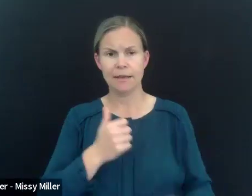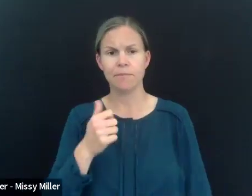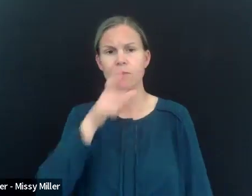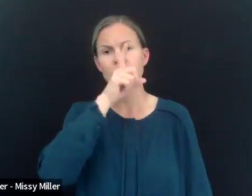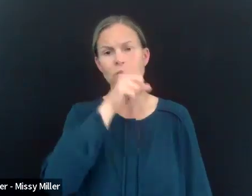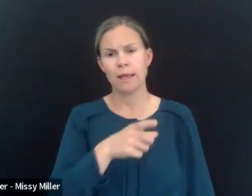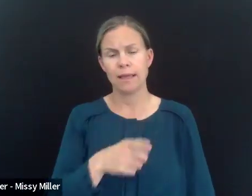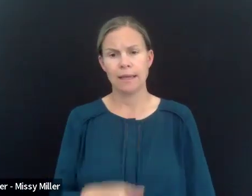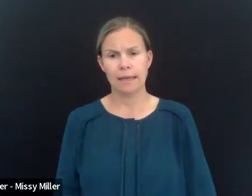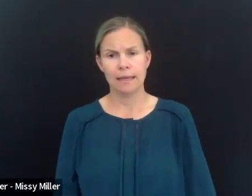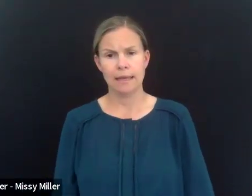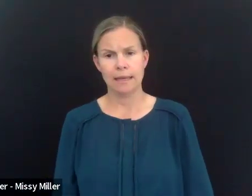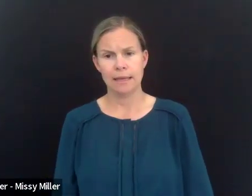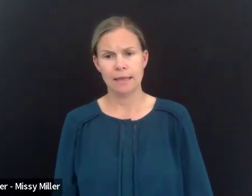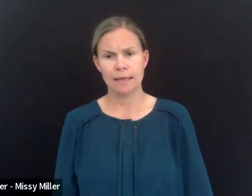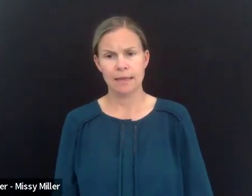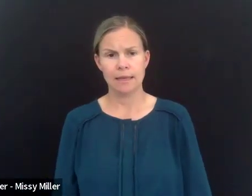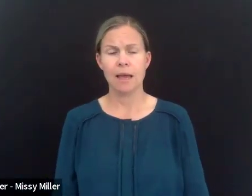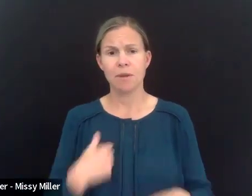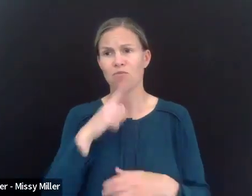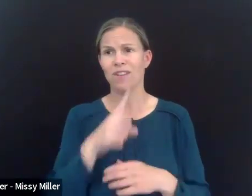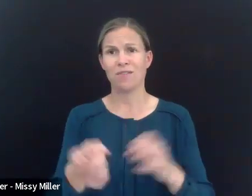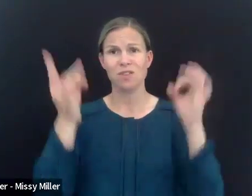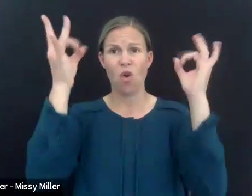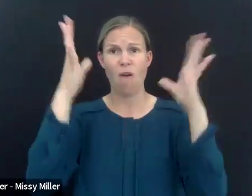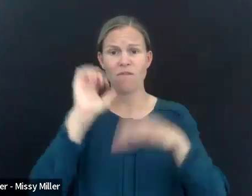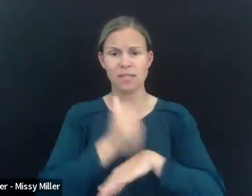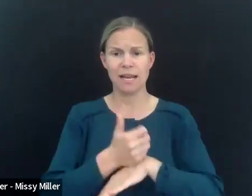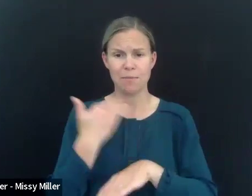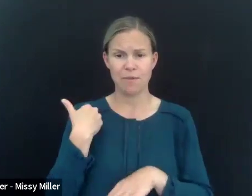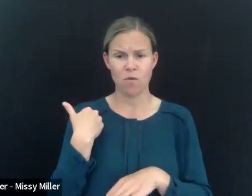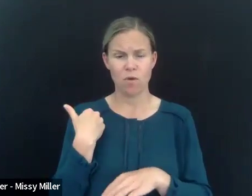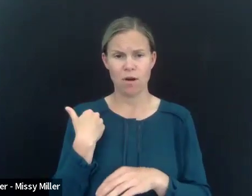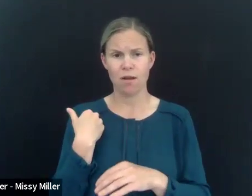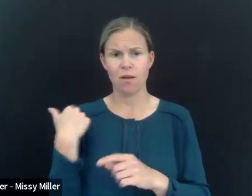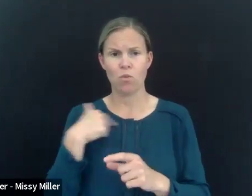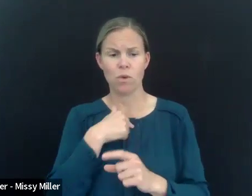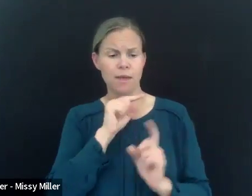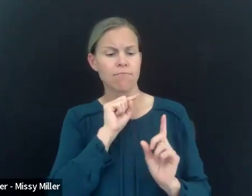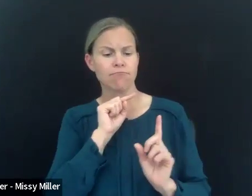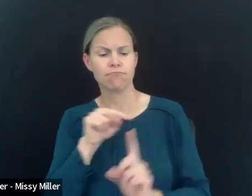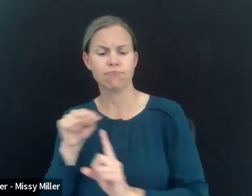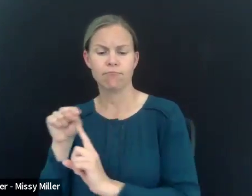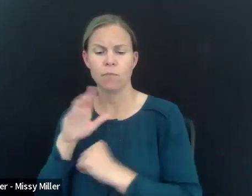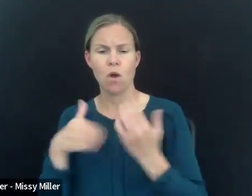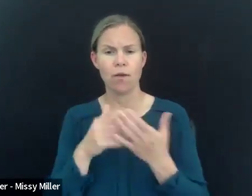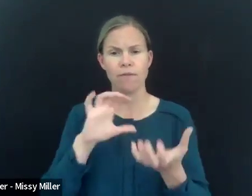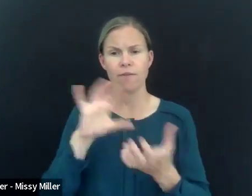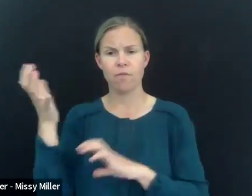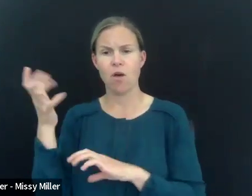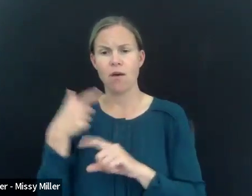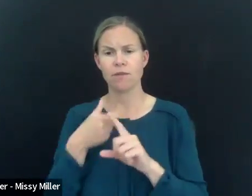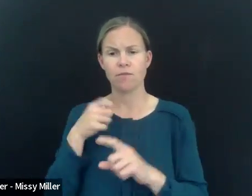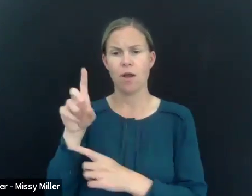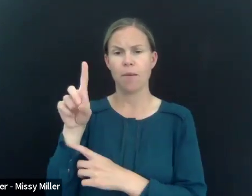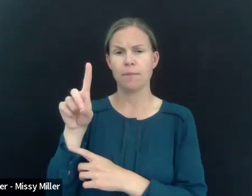would say, was a terrible one. We could point out all the flaws of the data and how data